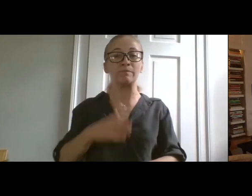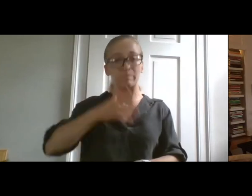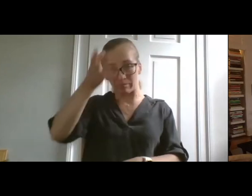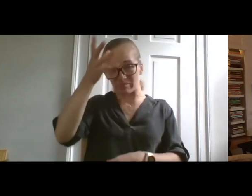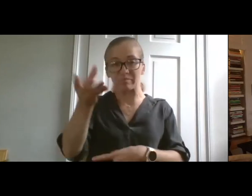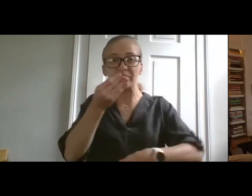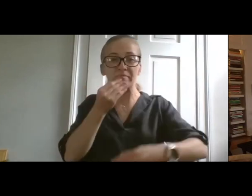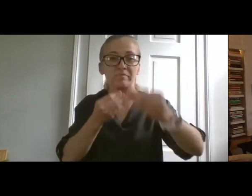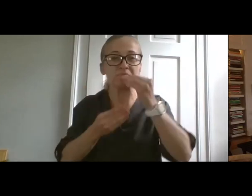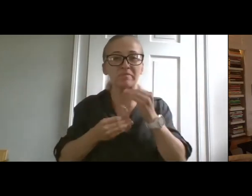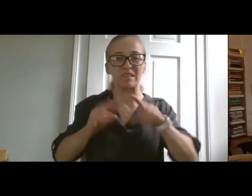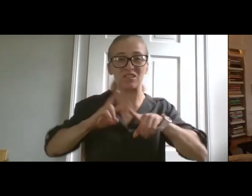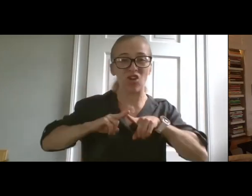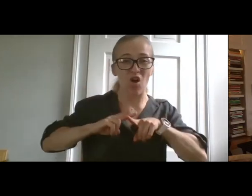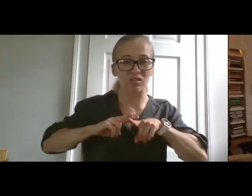handful of salt. Why?